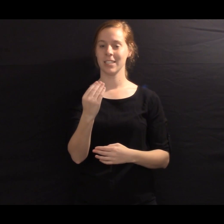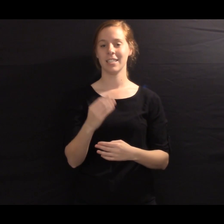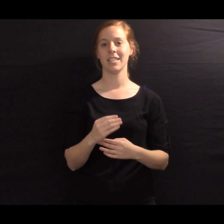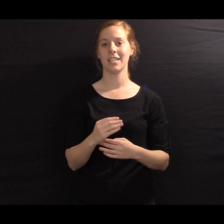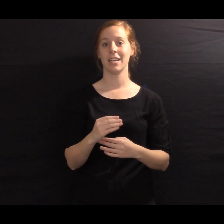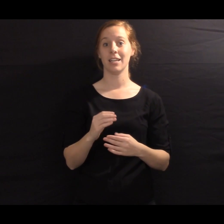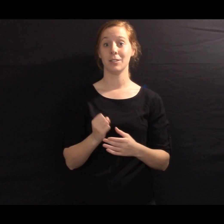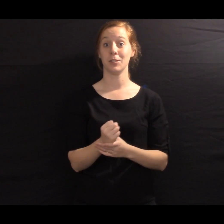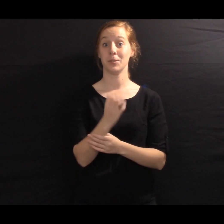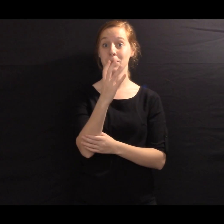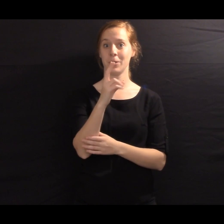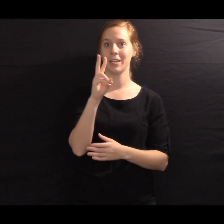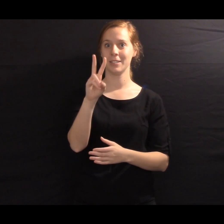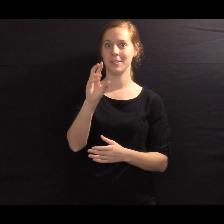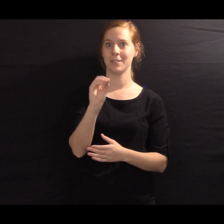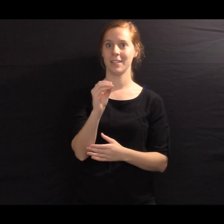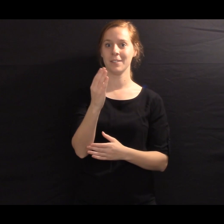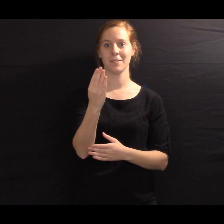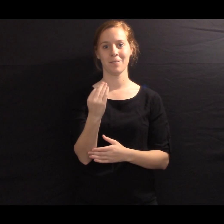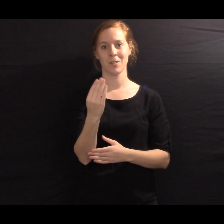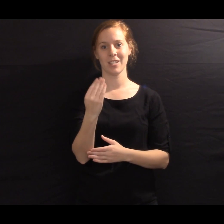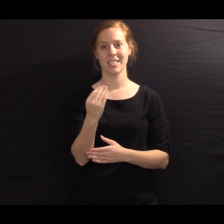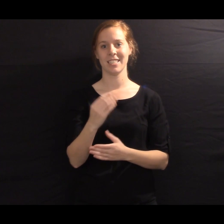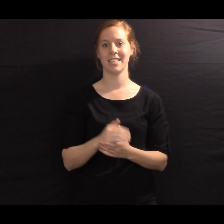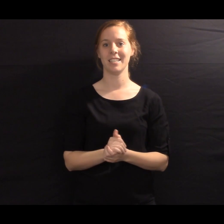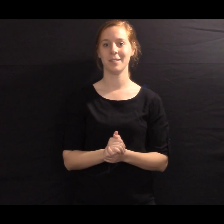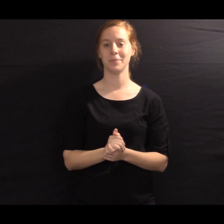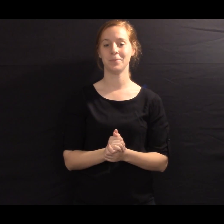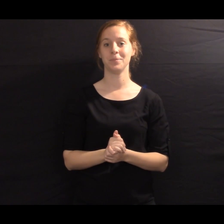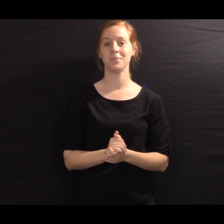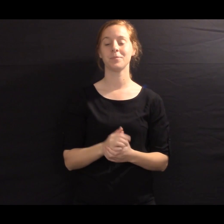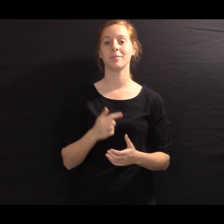Fall 2014, and Spring 2014.